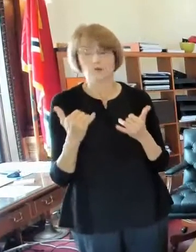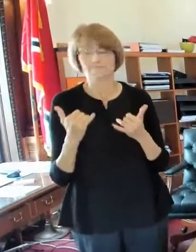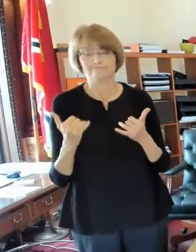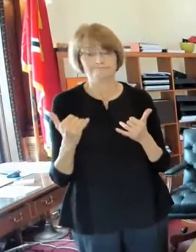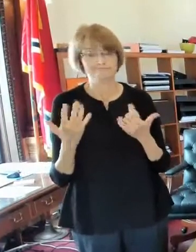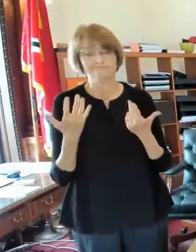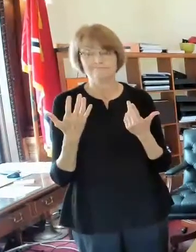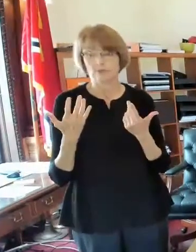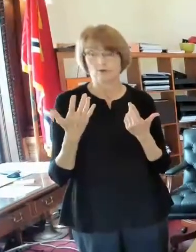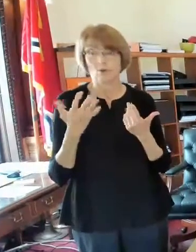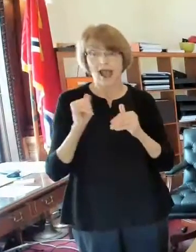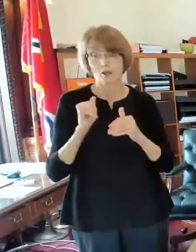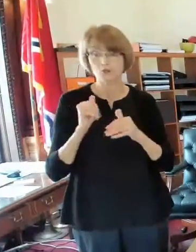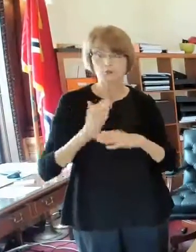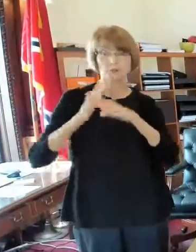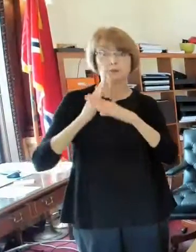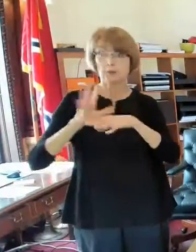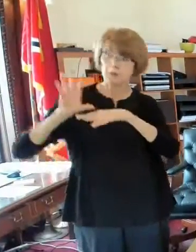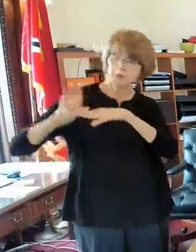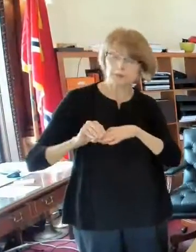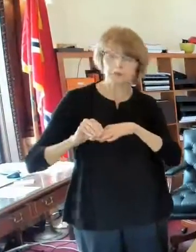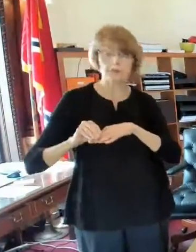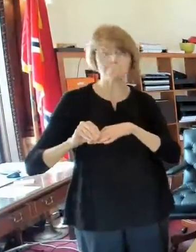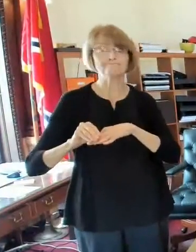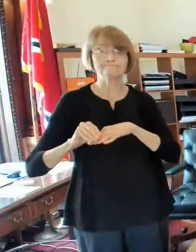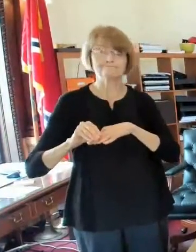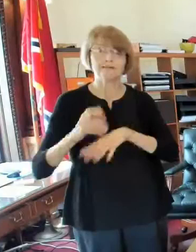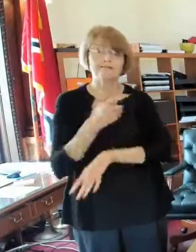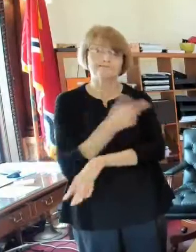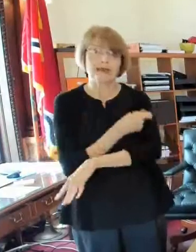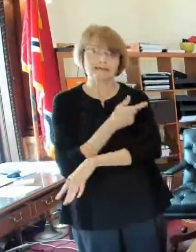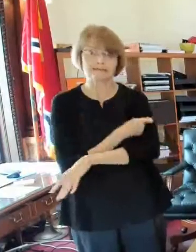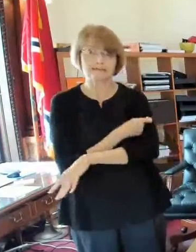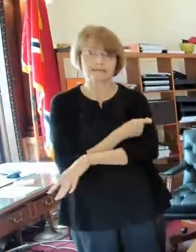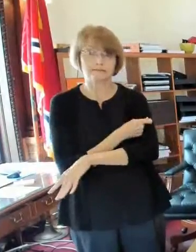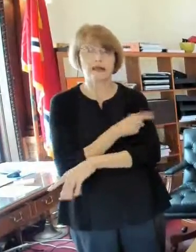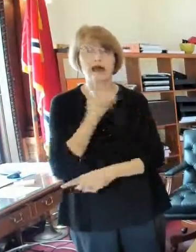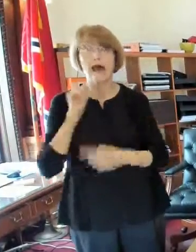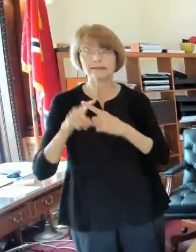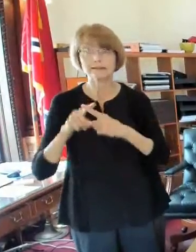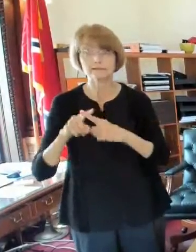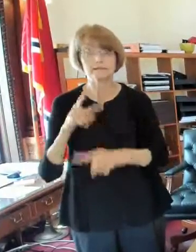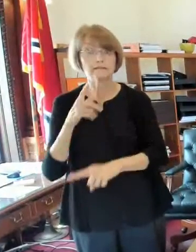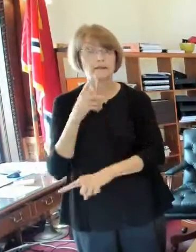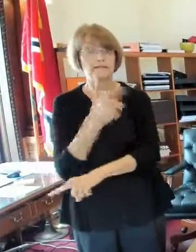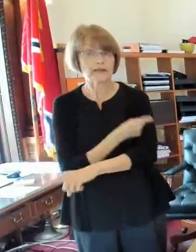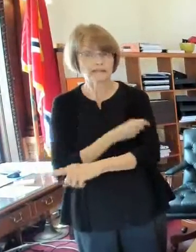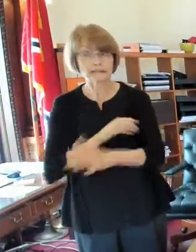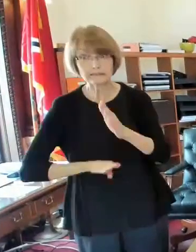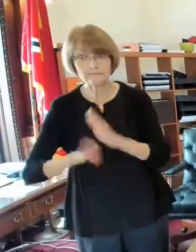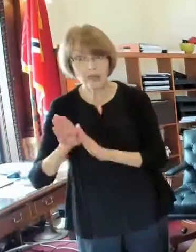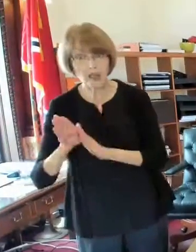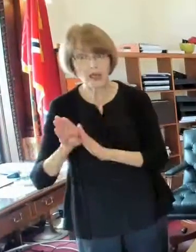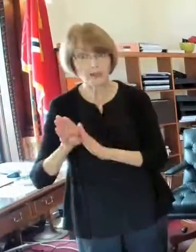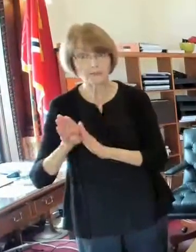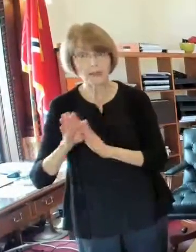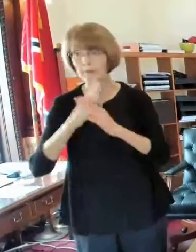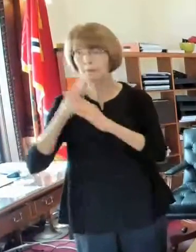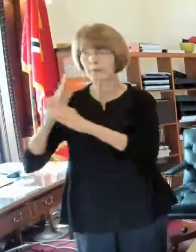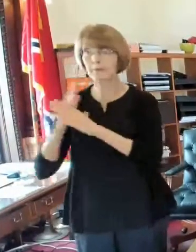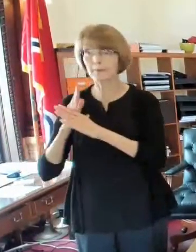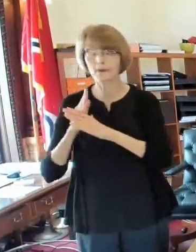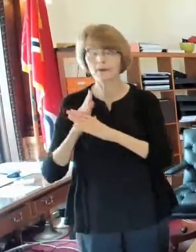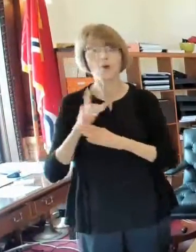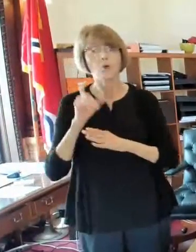our best chance at this point in time. So we are going to have to continue to try to coexist with COVID.